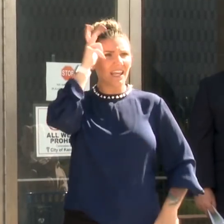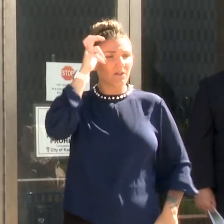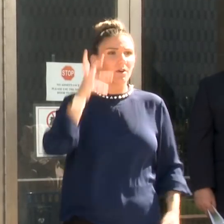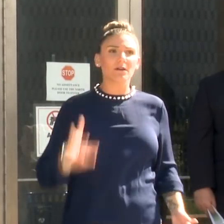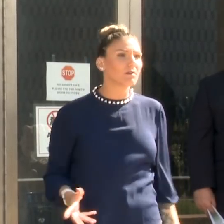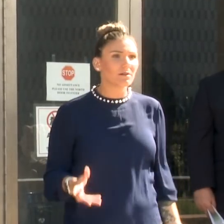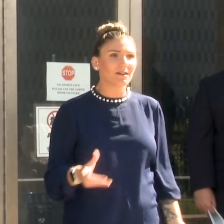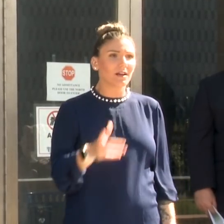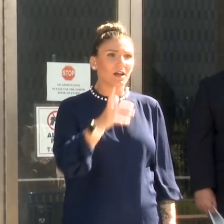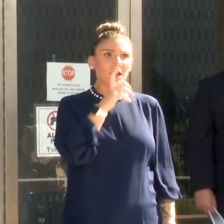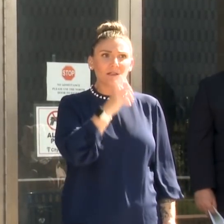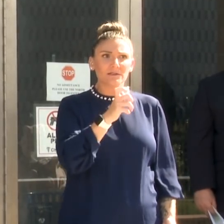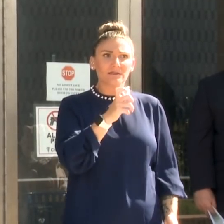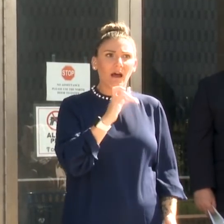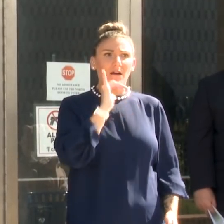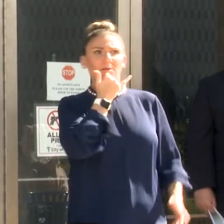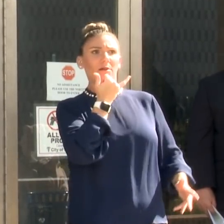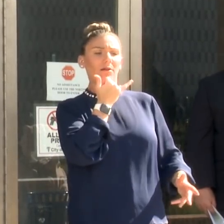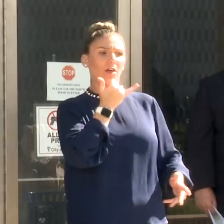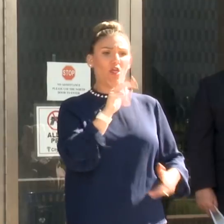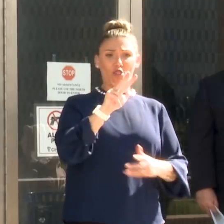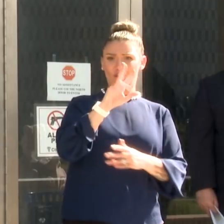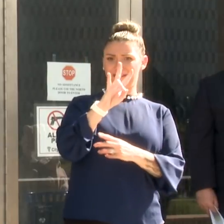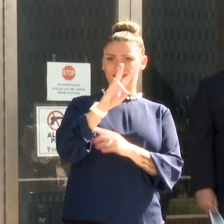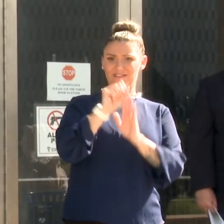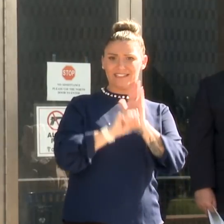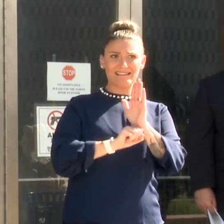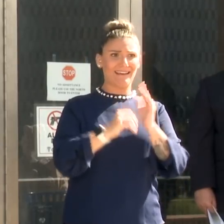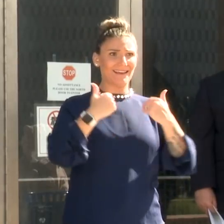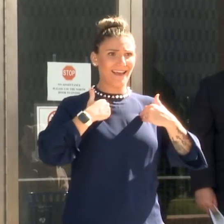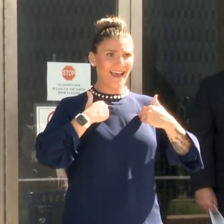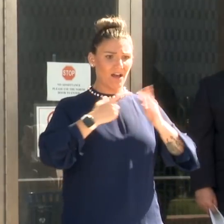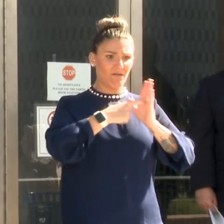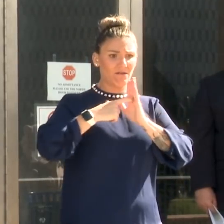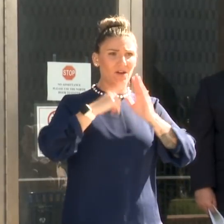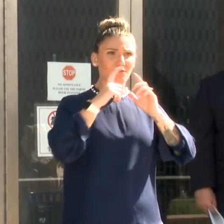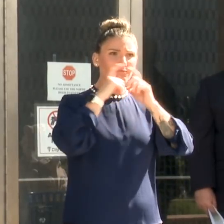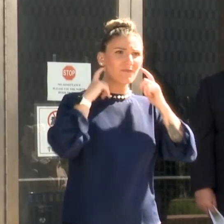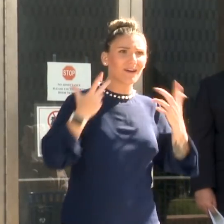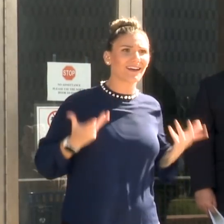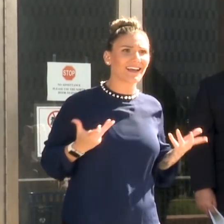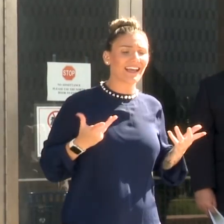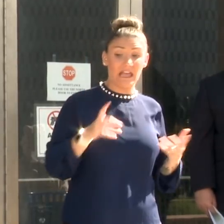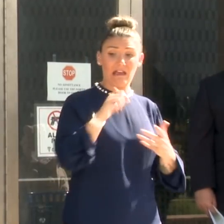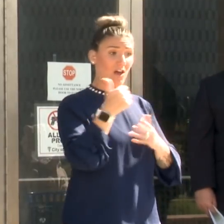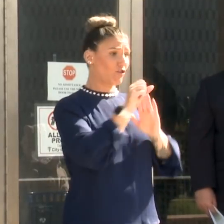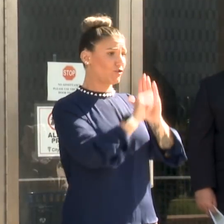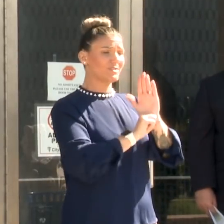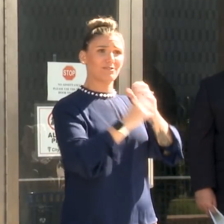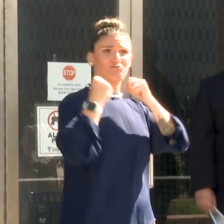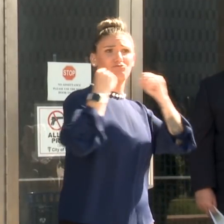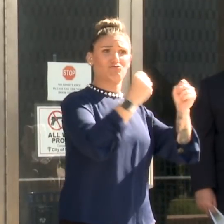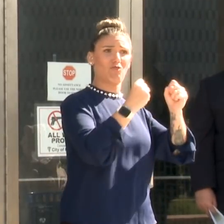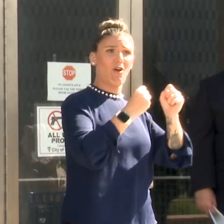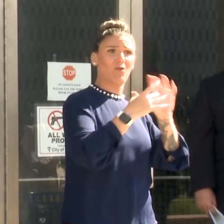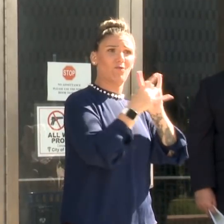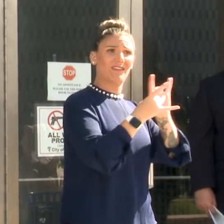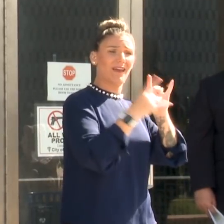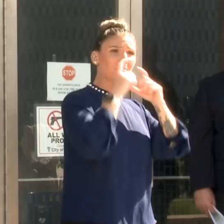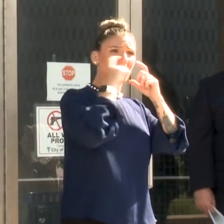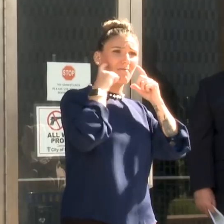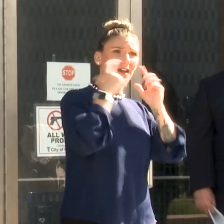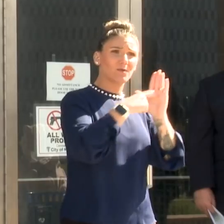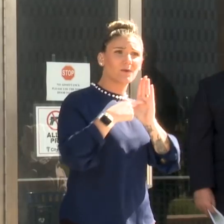that 37 states have these types of requirements. It's not a mistake that most others have very strong recommendations relating thereto. And so we